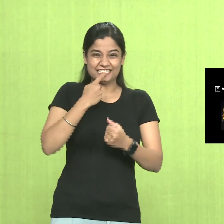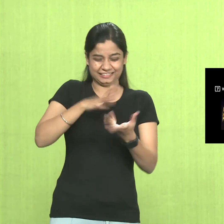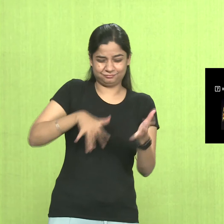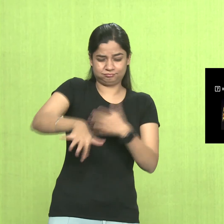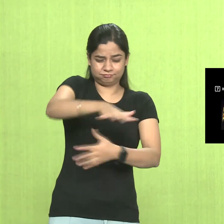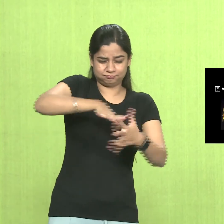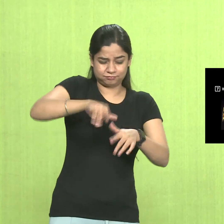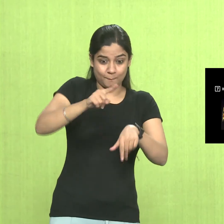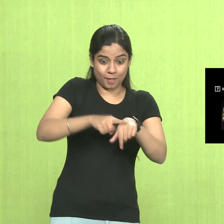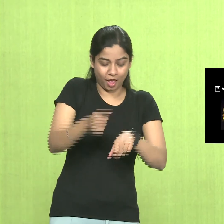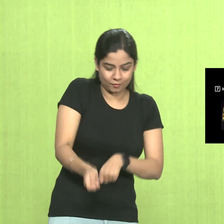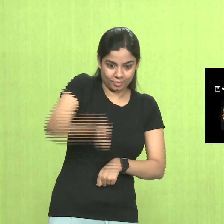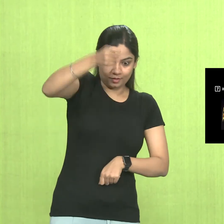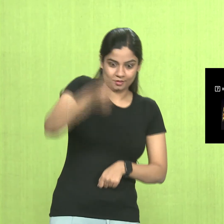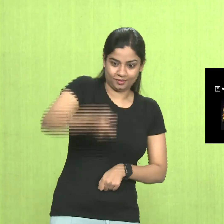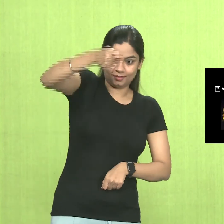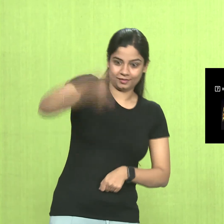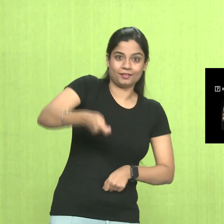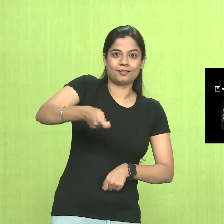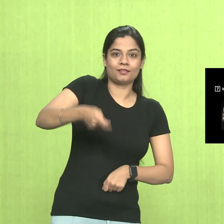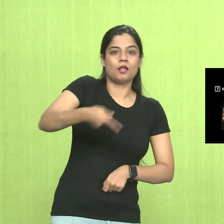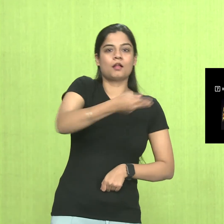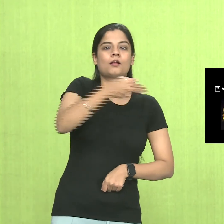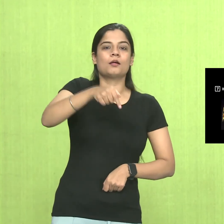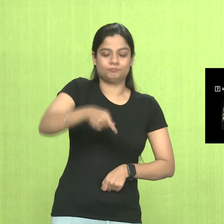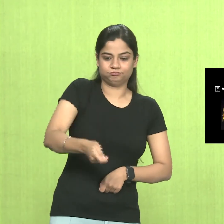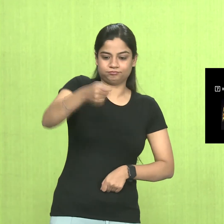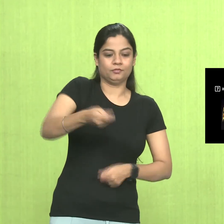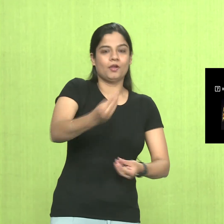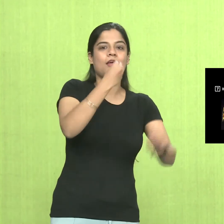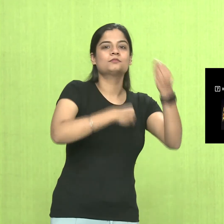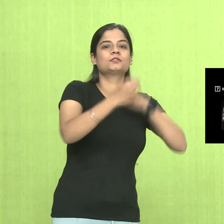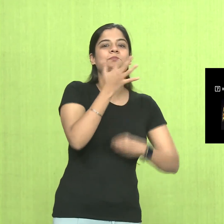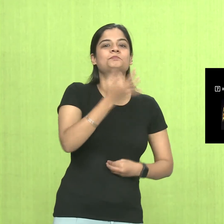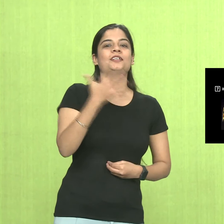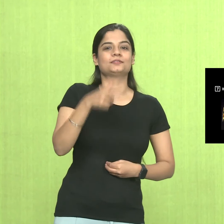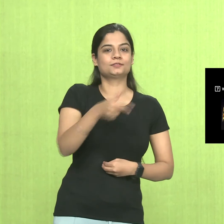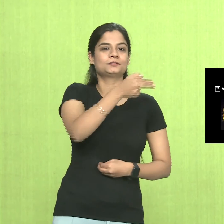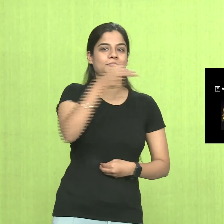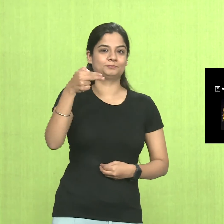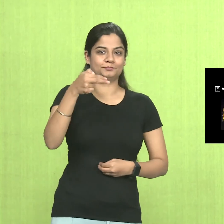fried, it's white and later on it turns a little yellowish brown. So it's called deep frying.